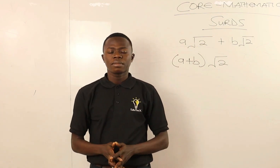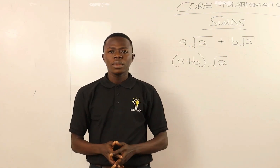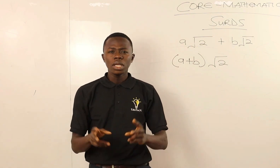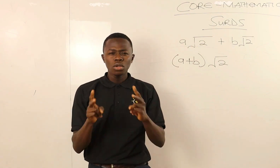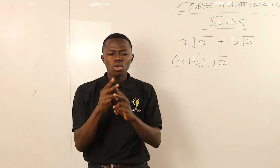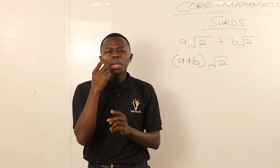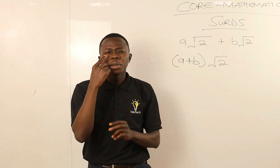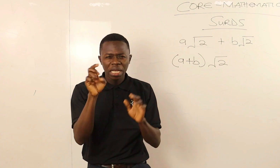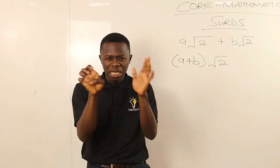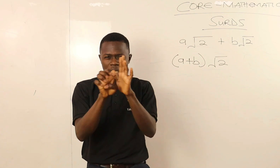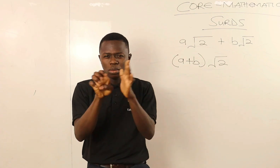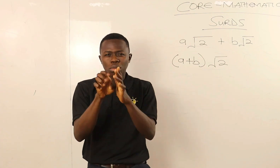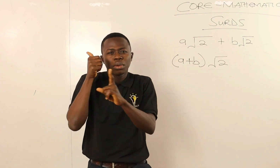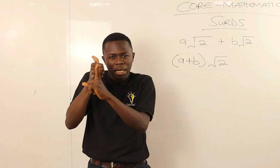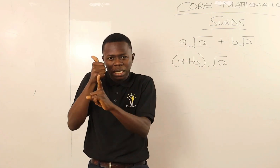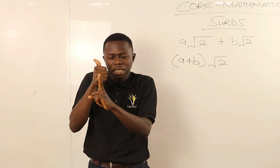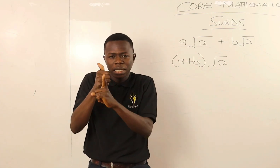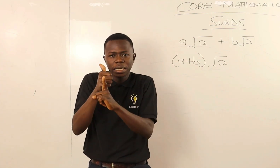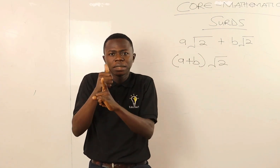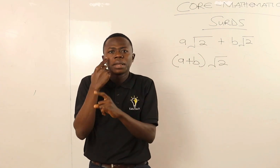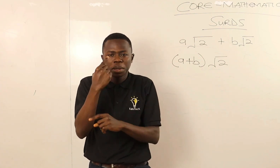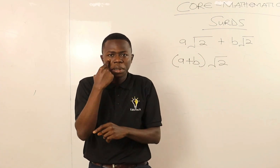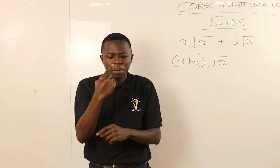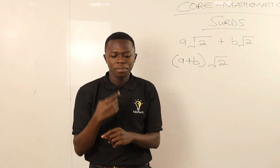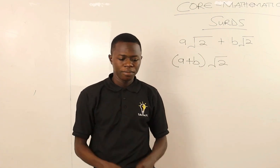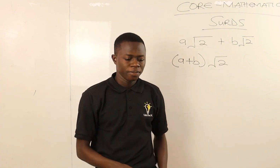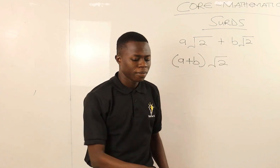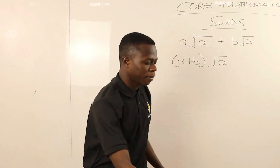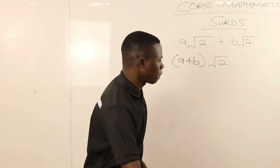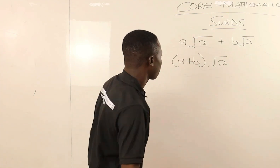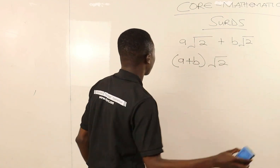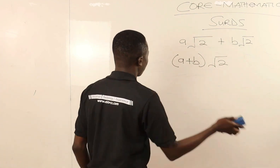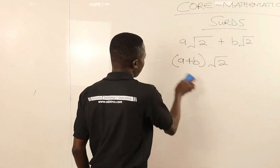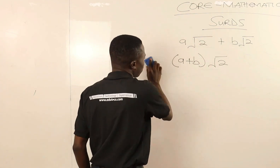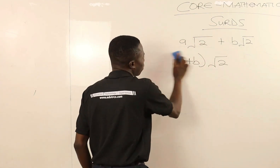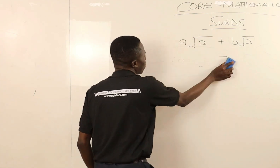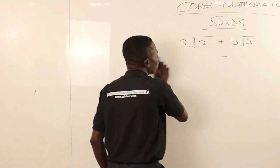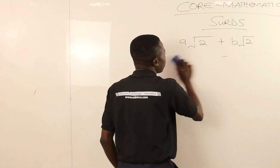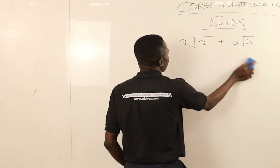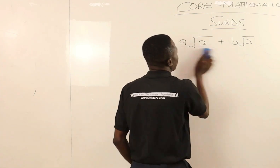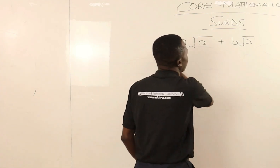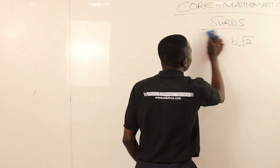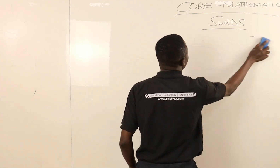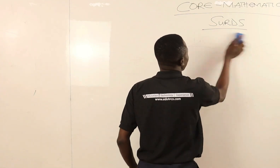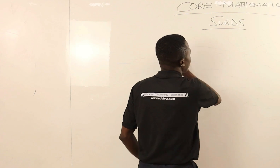So let's take a look at a real example of addition or subtraction of sets.